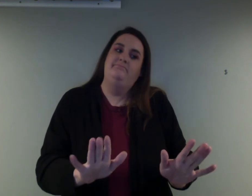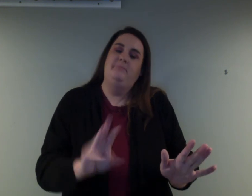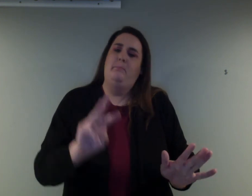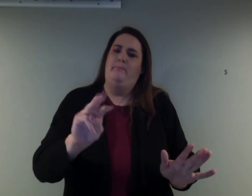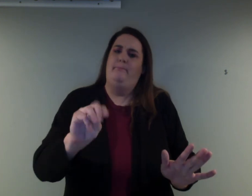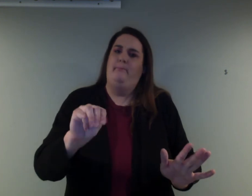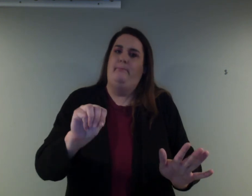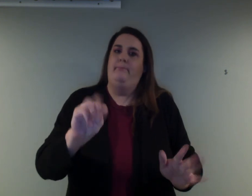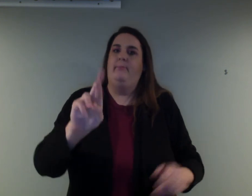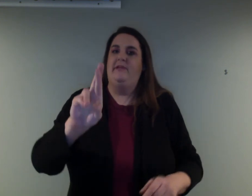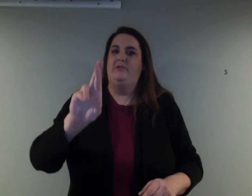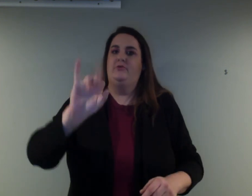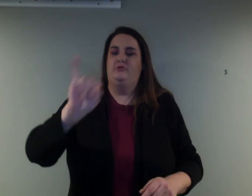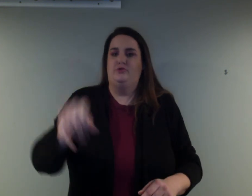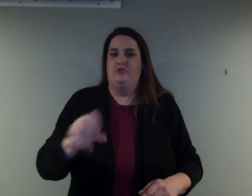Jones worry about that later.